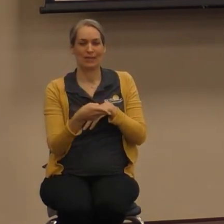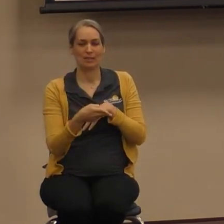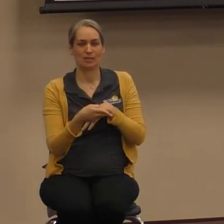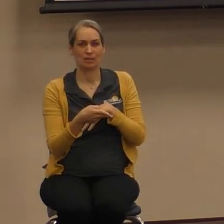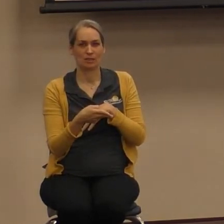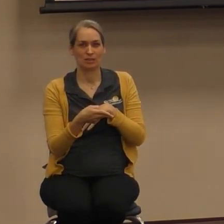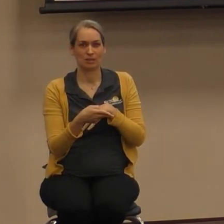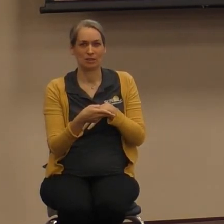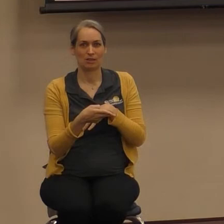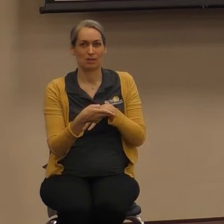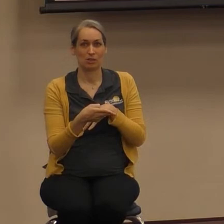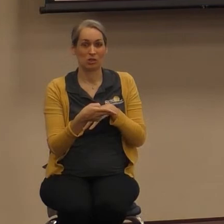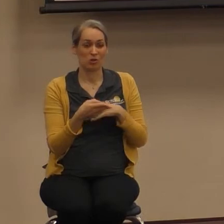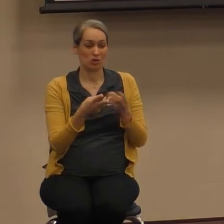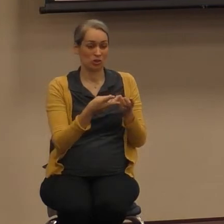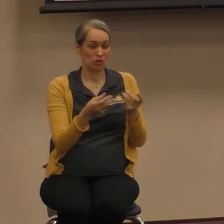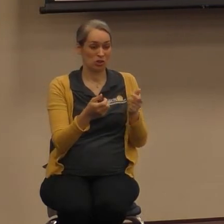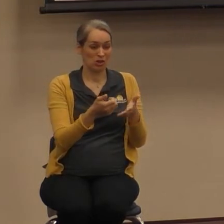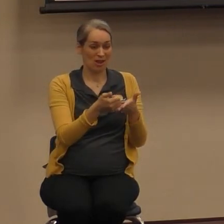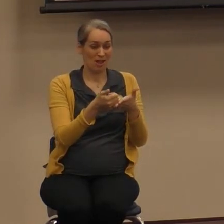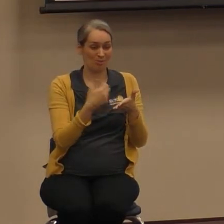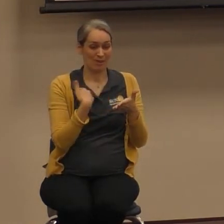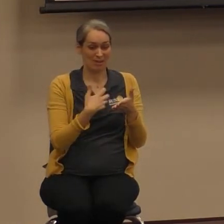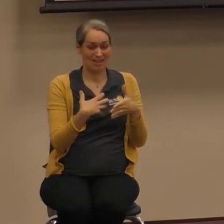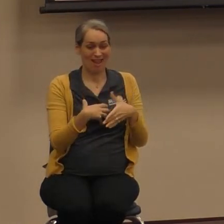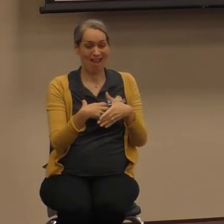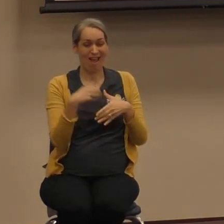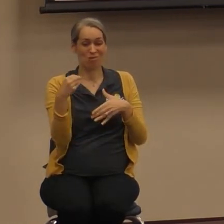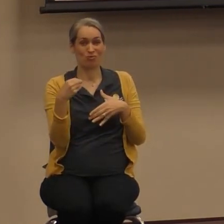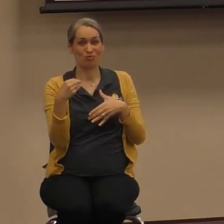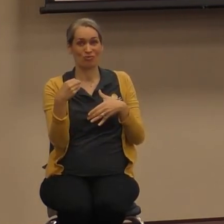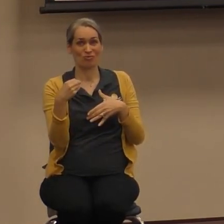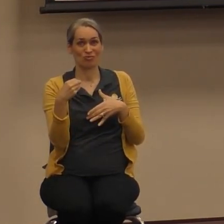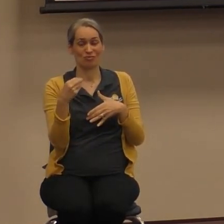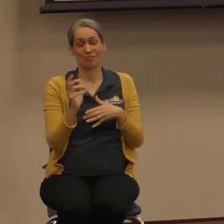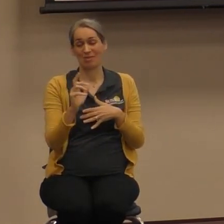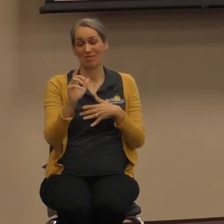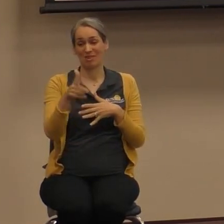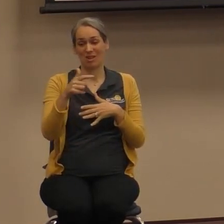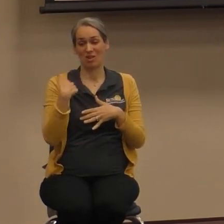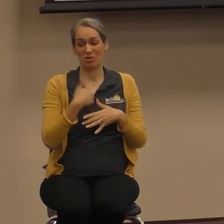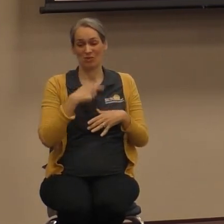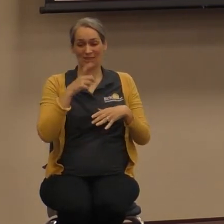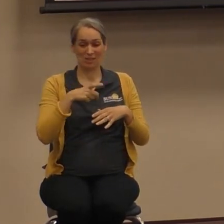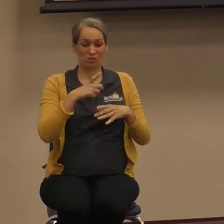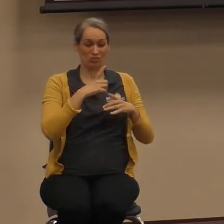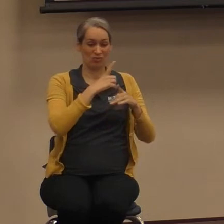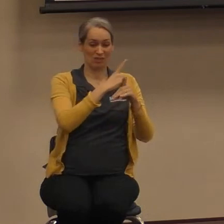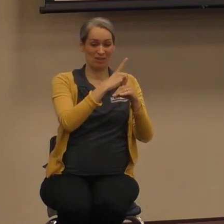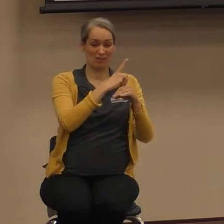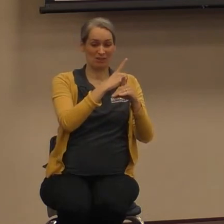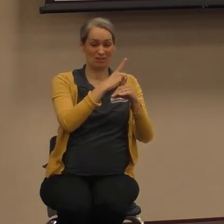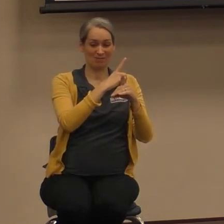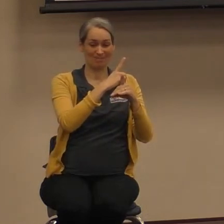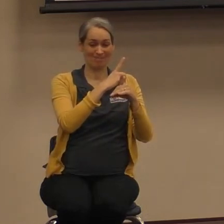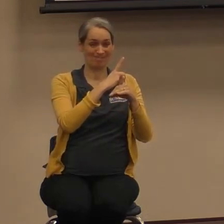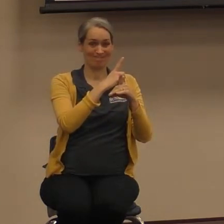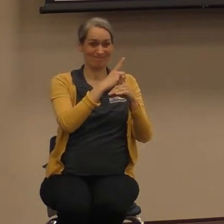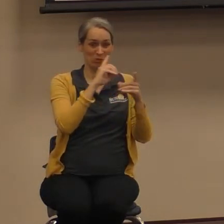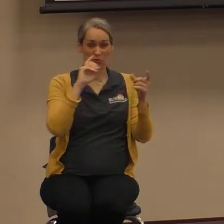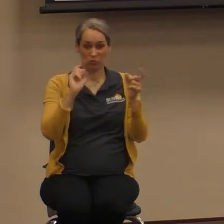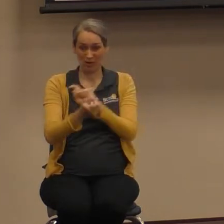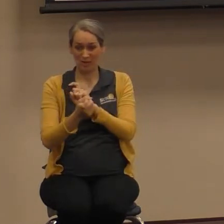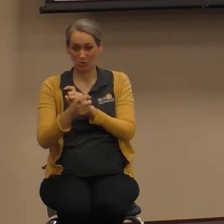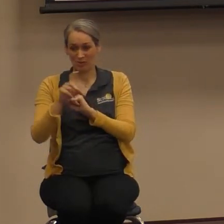The cure gets us out of it, but we, at some point, have to switch from defense and go on to offense. We have to stop